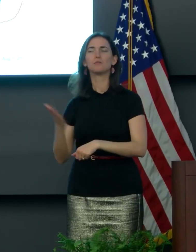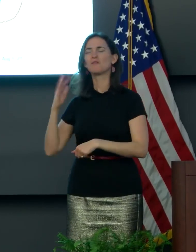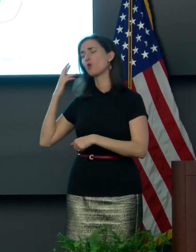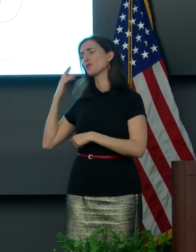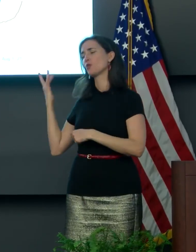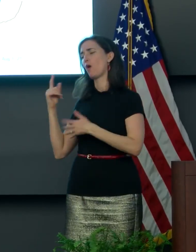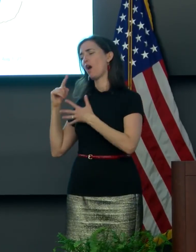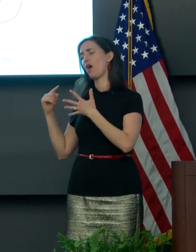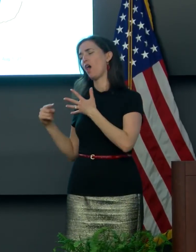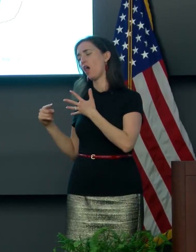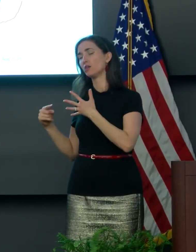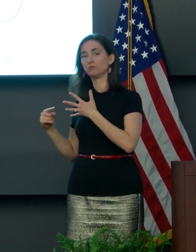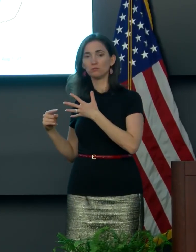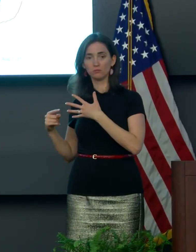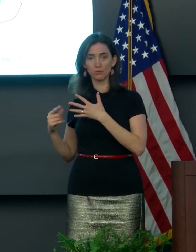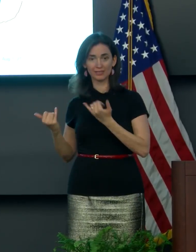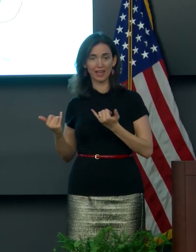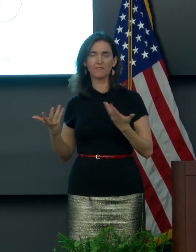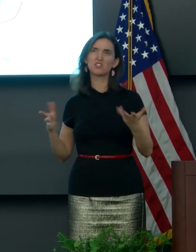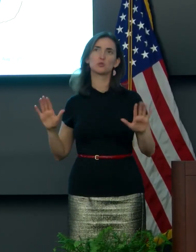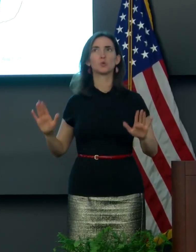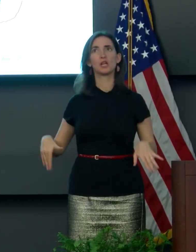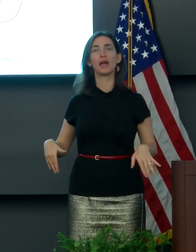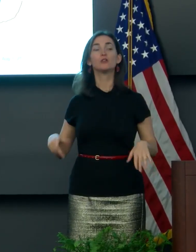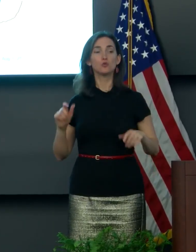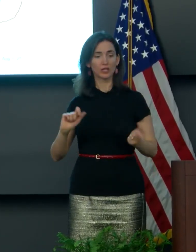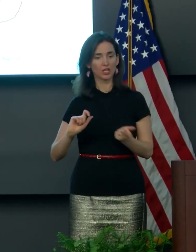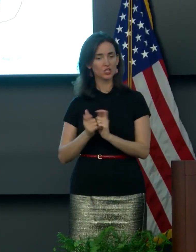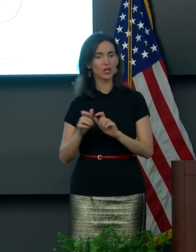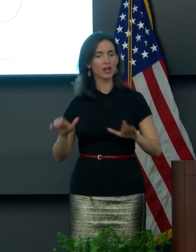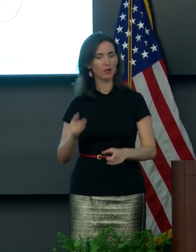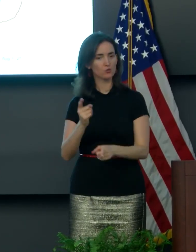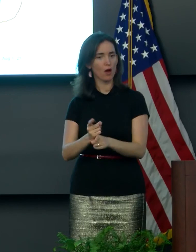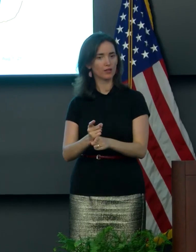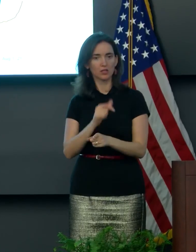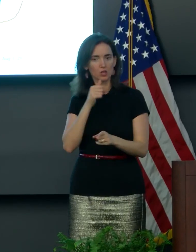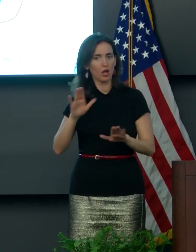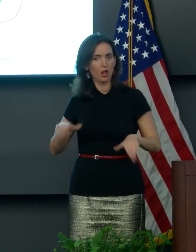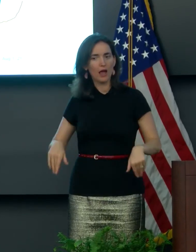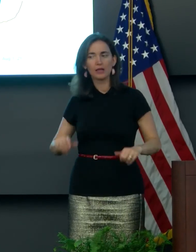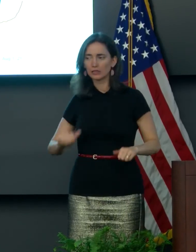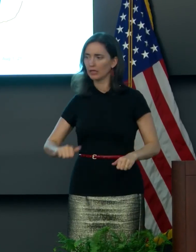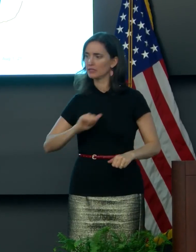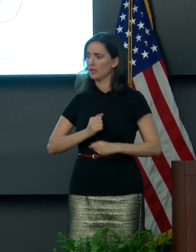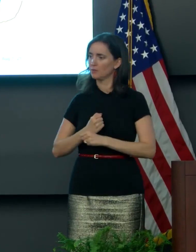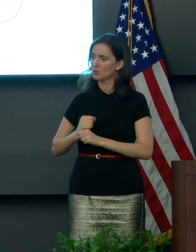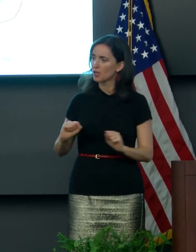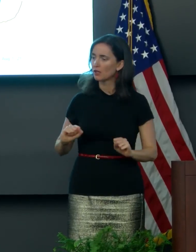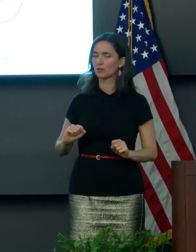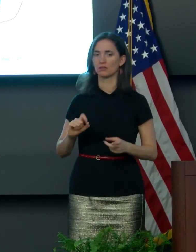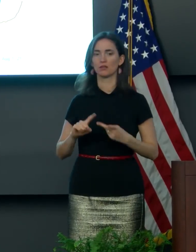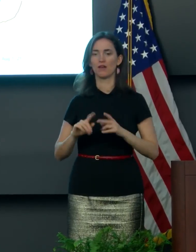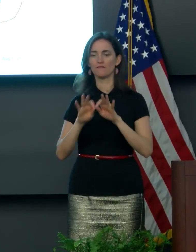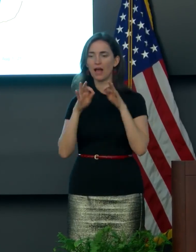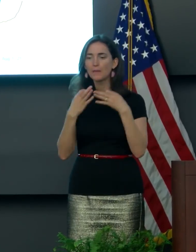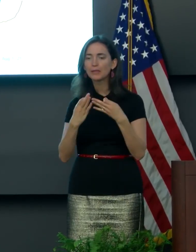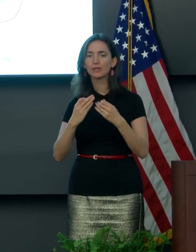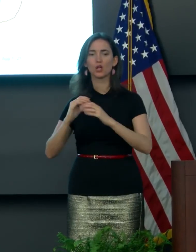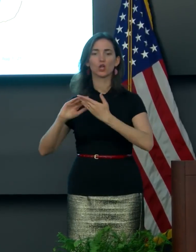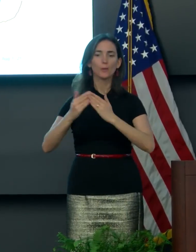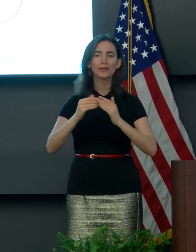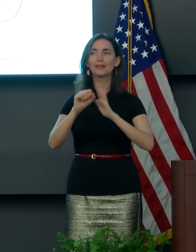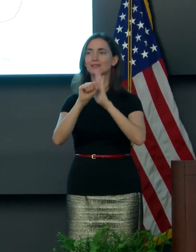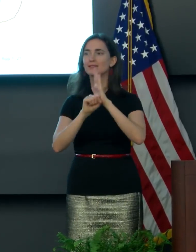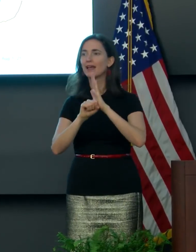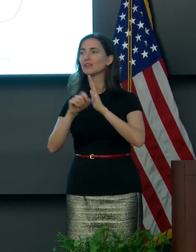It is not too late to do the right thing, the smart thing, for yourself, for your family, for your community, for this state, for the